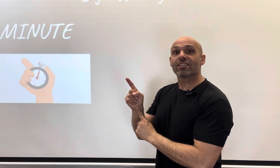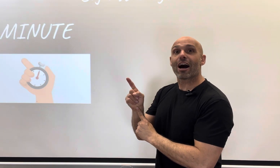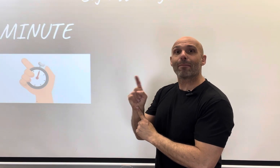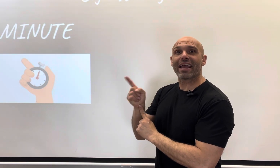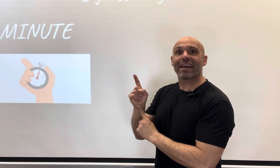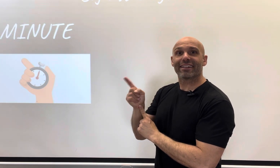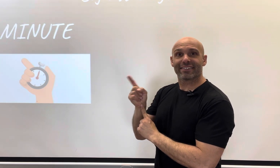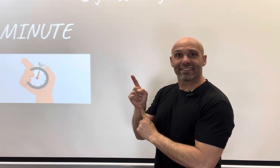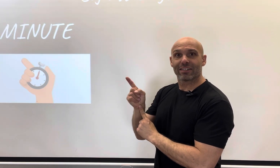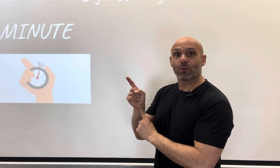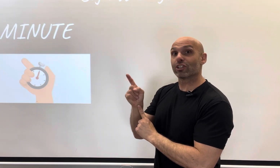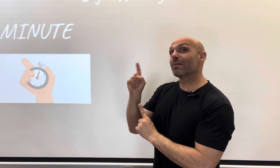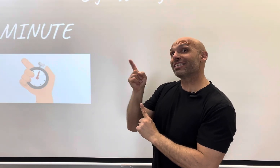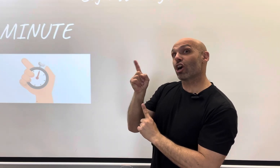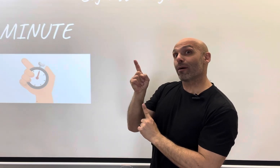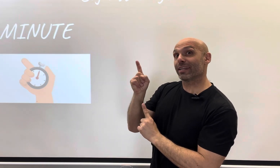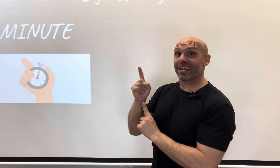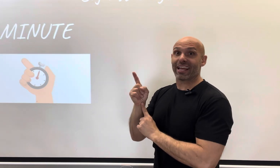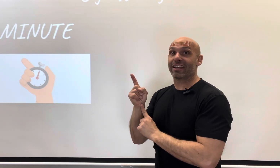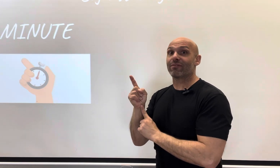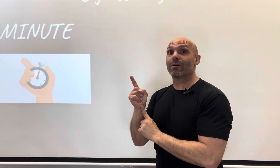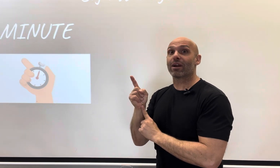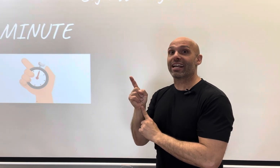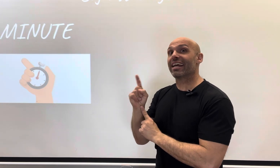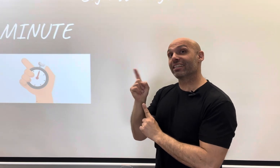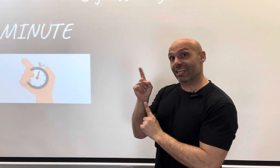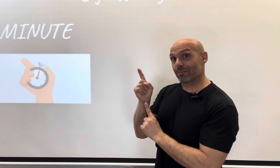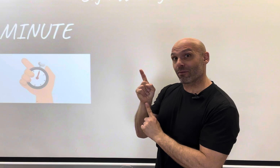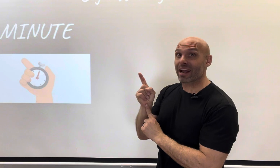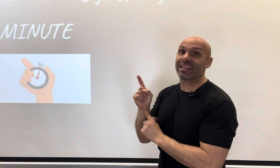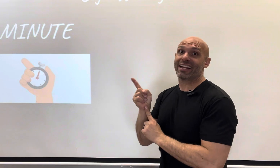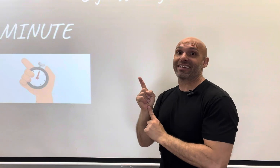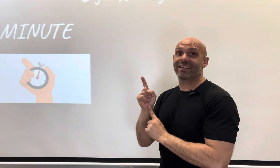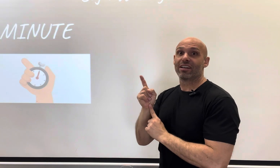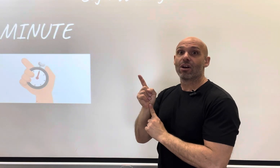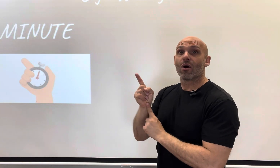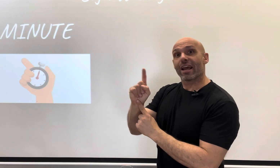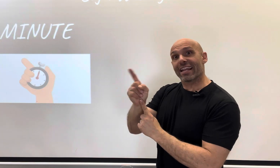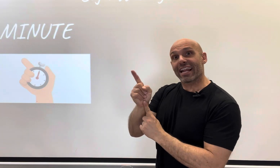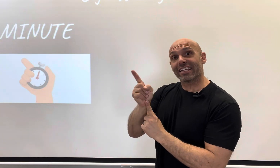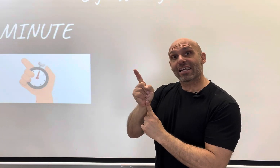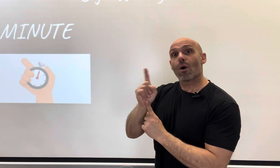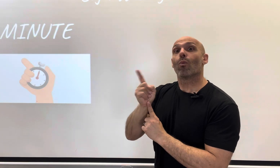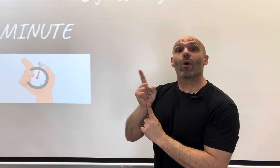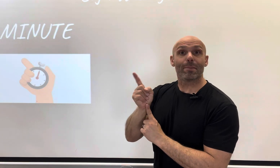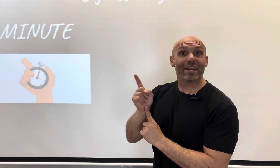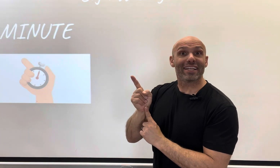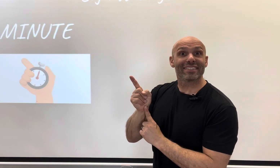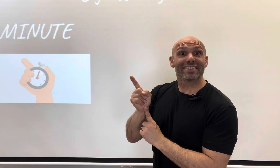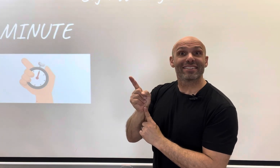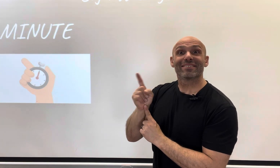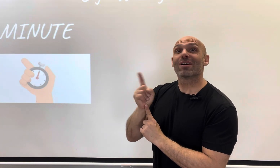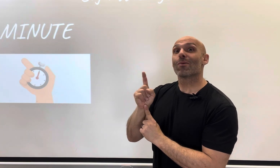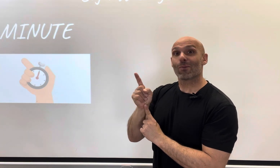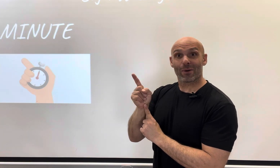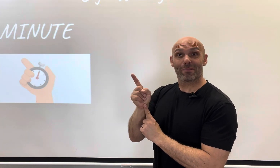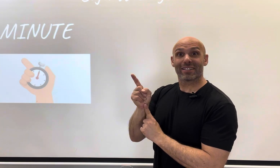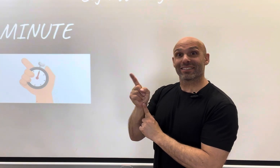top hand, which is my dominant hand. If I'm right-handed, that's my right hand. And that is 1 minute. 1 minute.